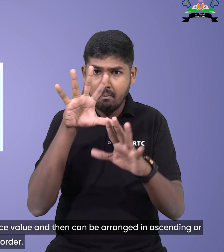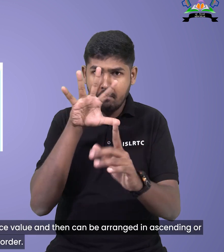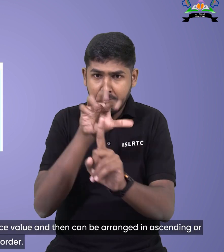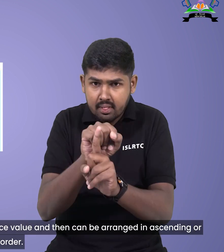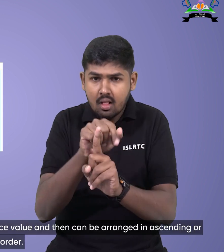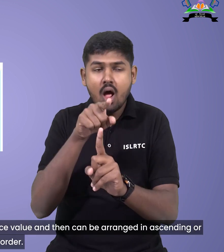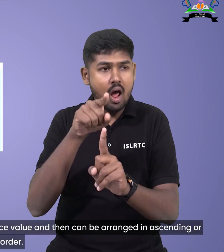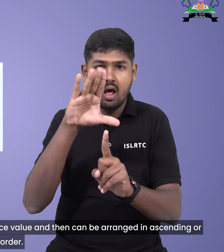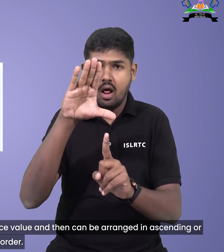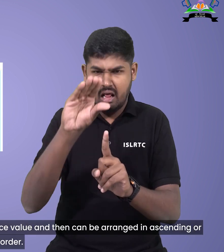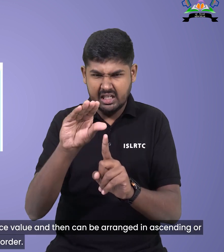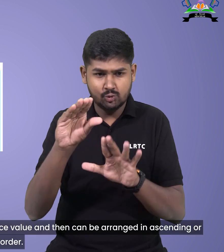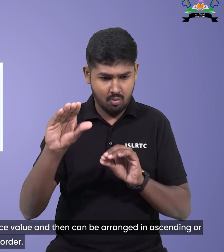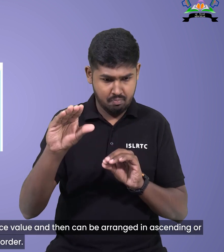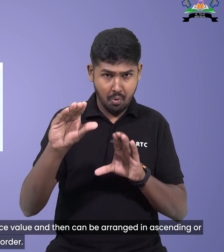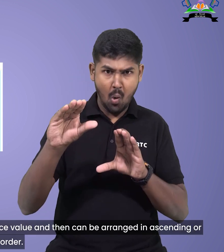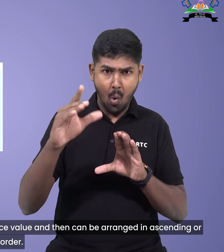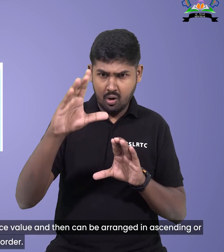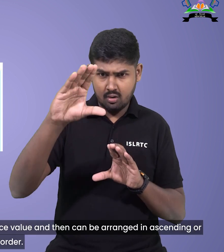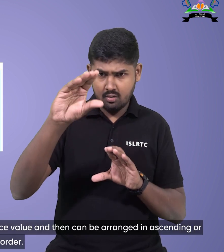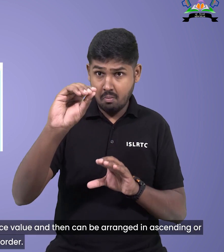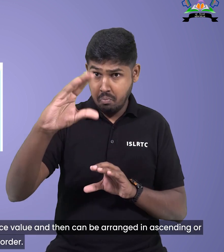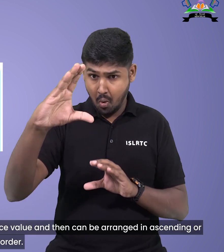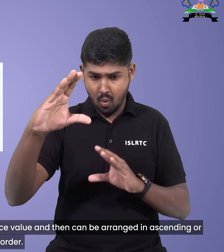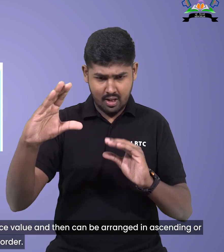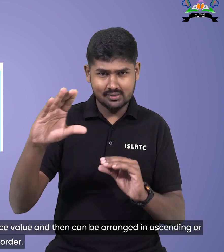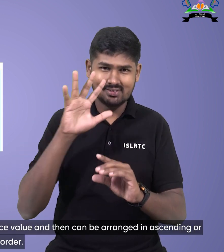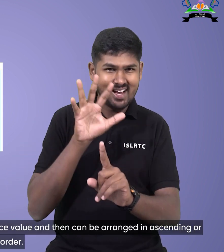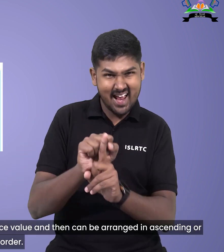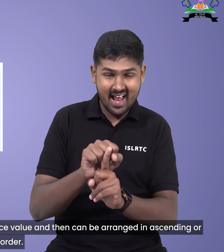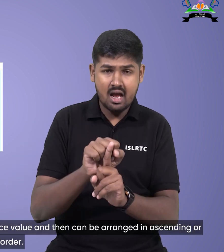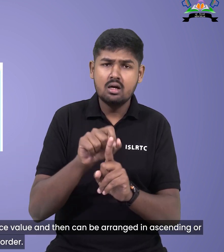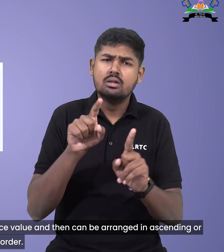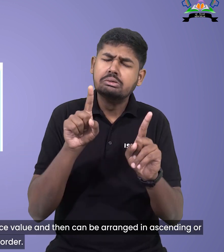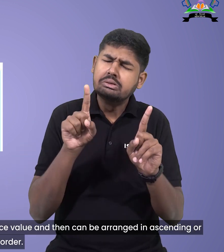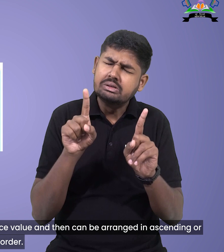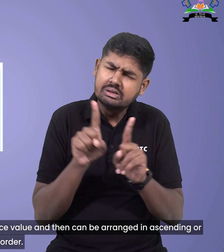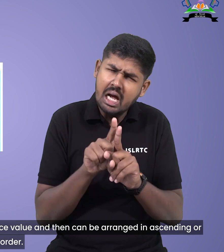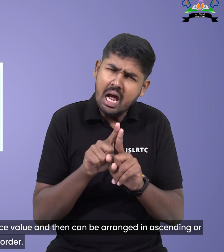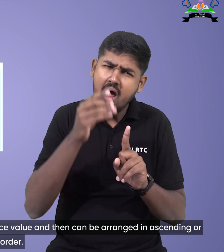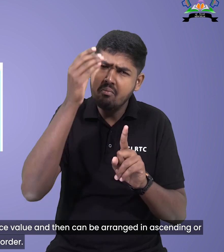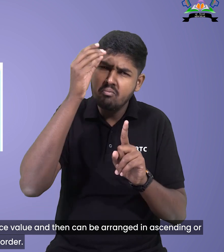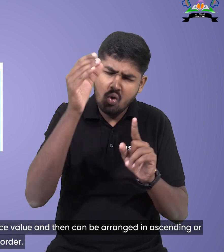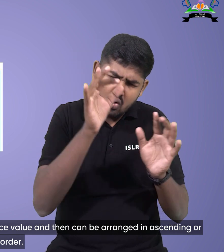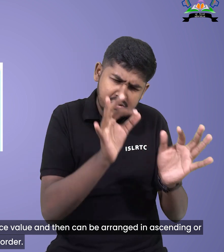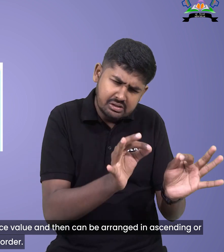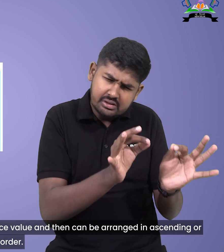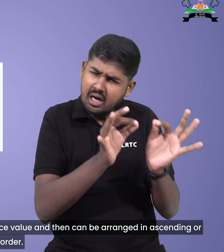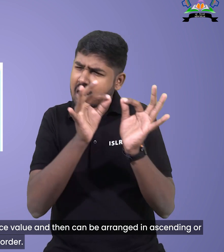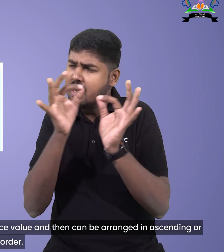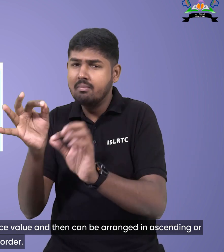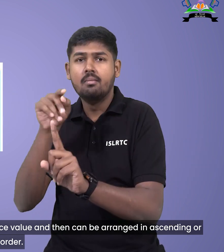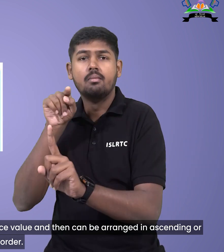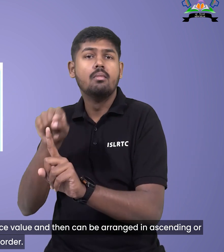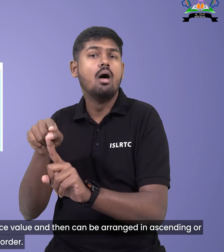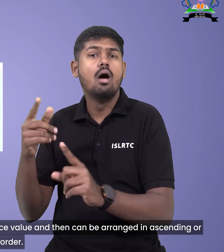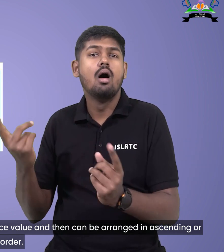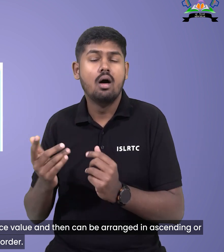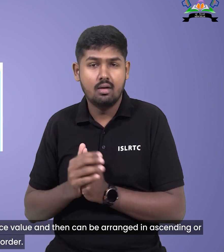Decimal numbers can be compared using the idea of place value and then can be arranged in ascending or descending